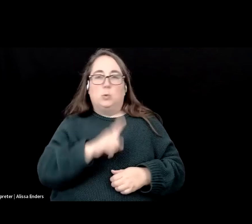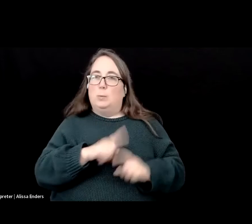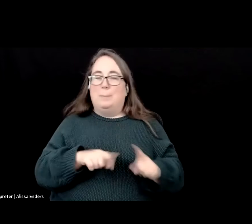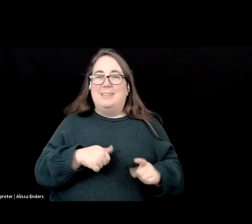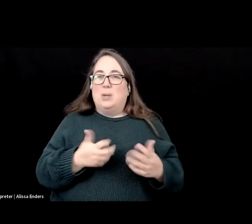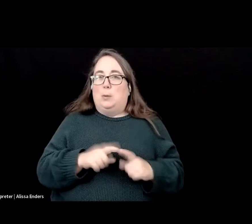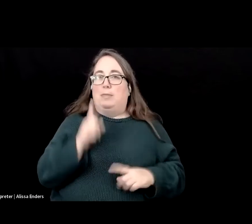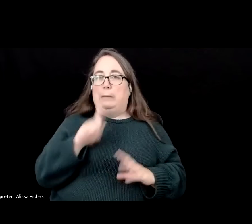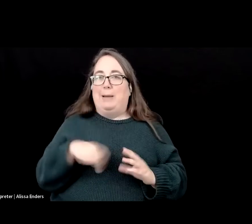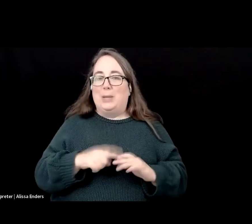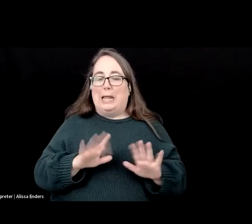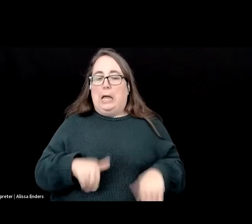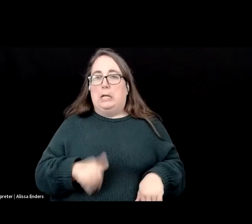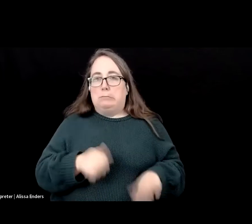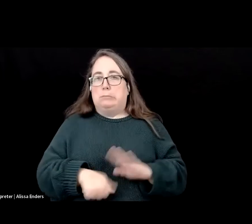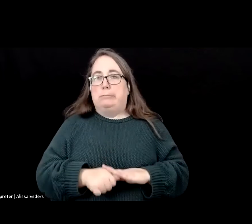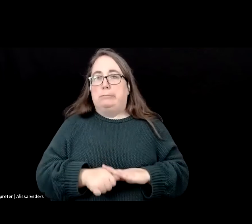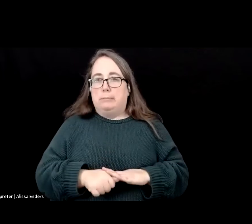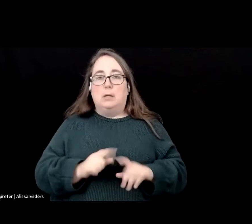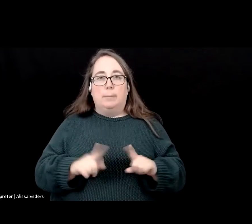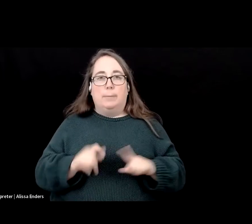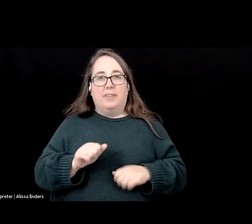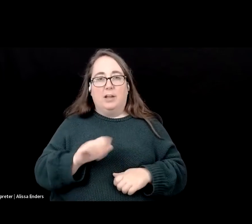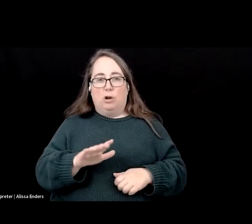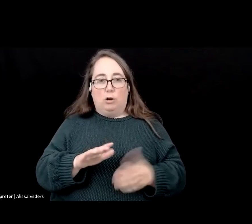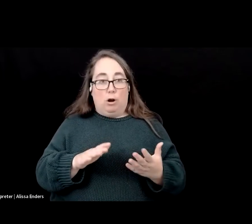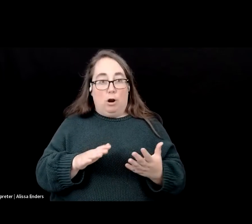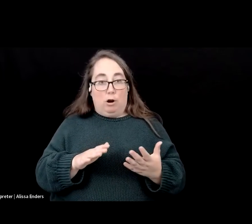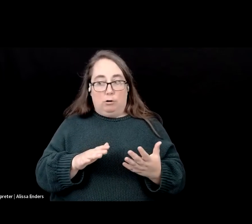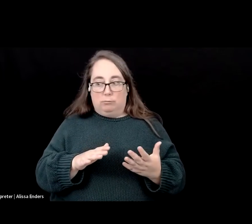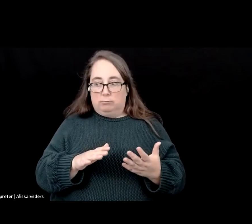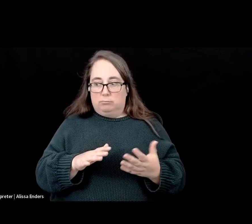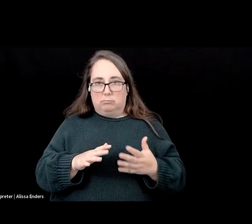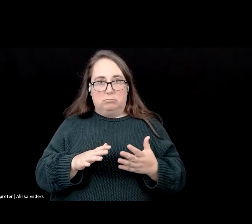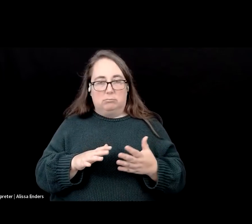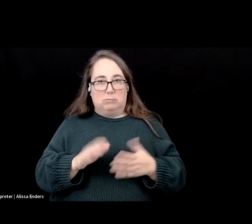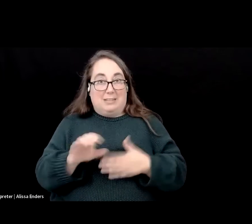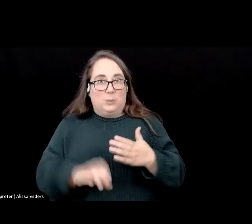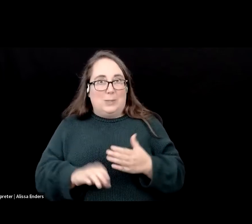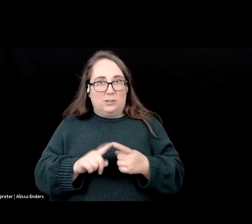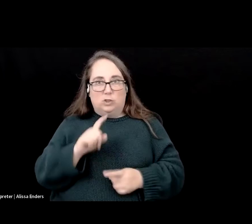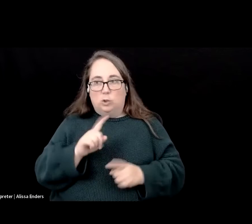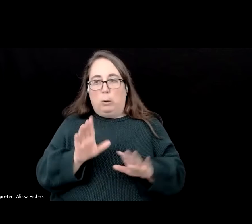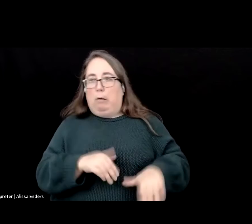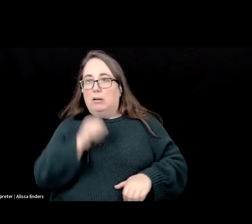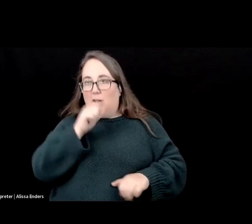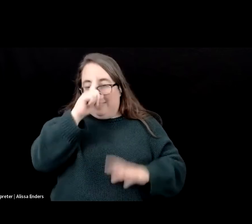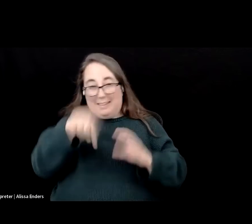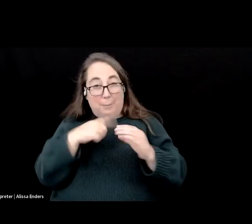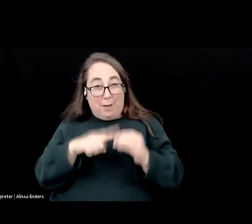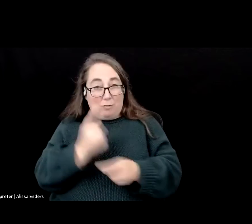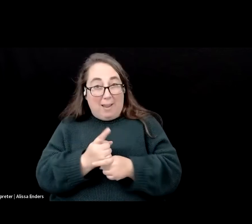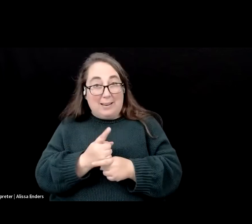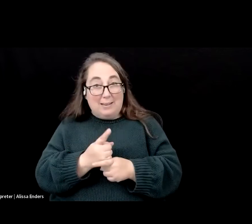about it. But there are consequences to not thinking about it. There are democratic consequences to not thinking about